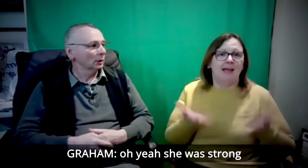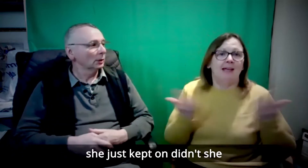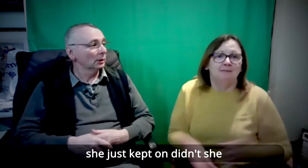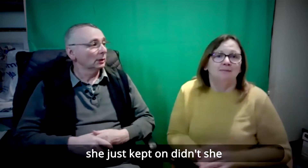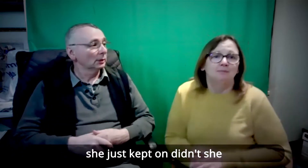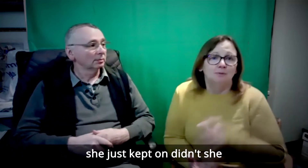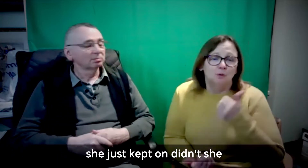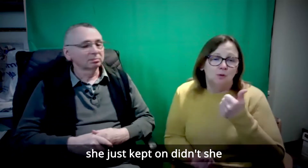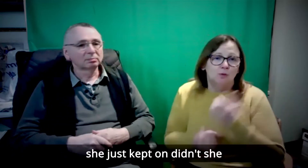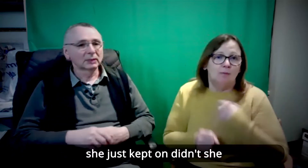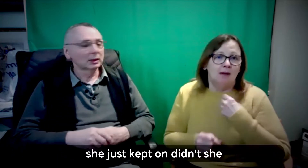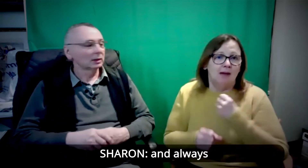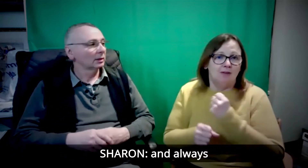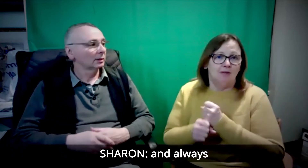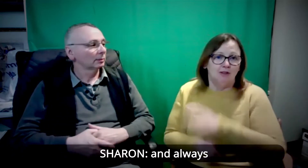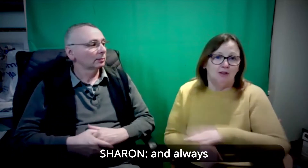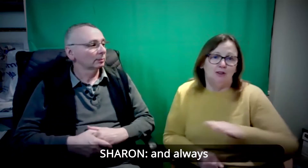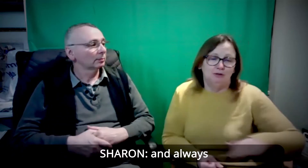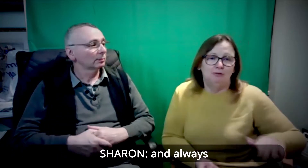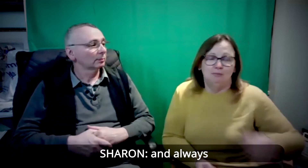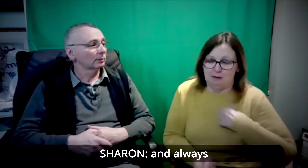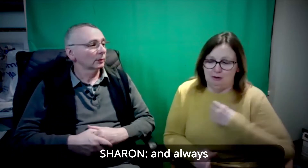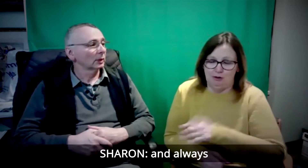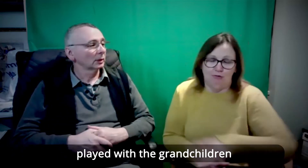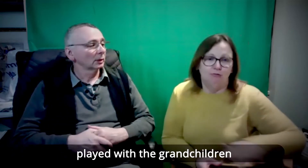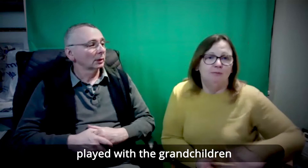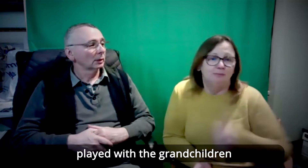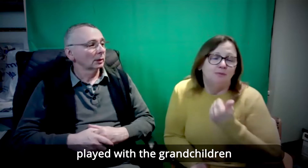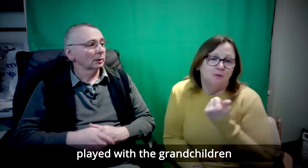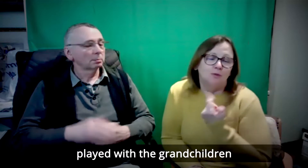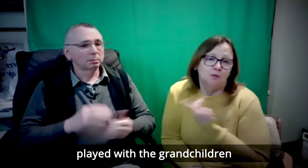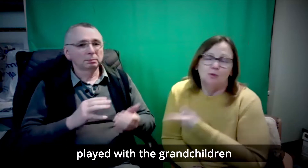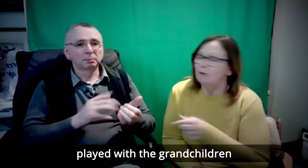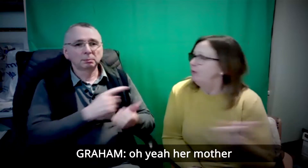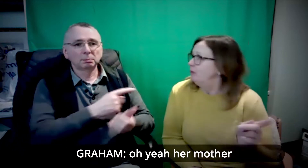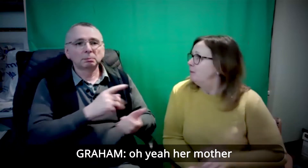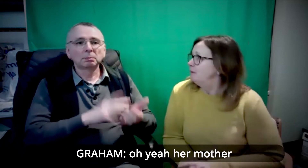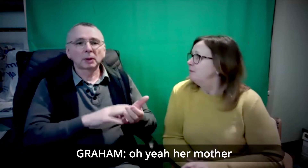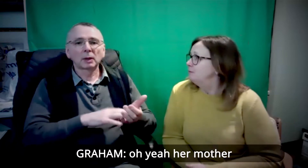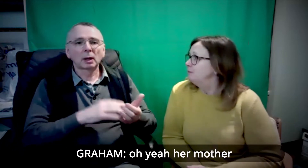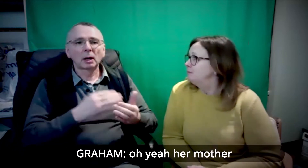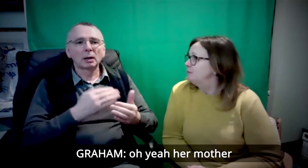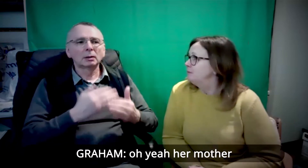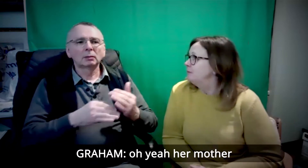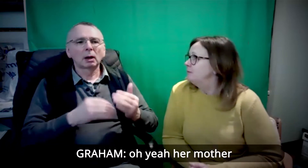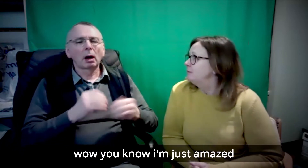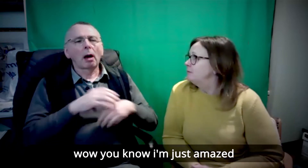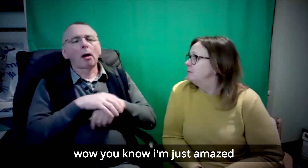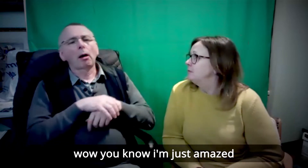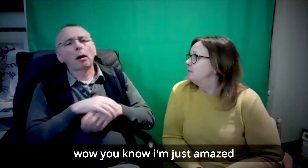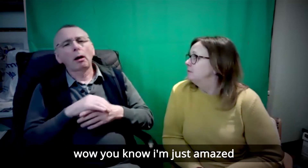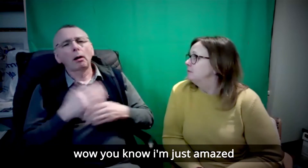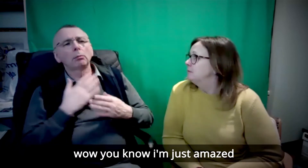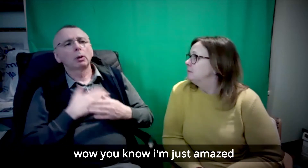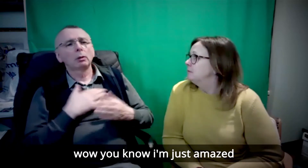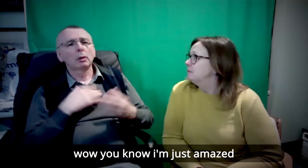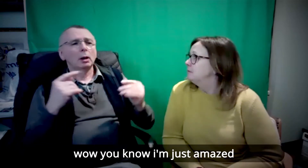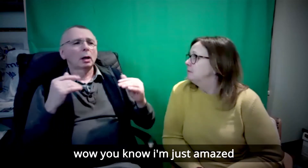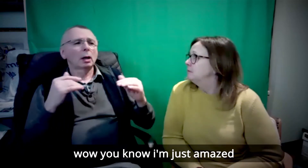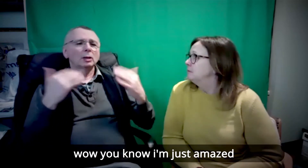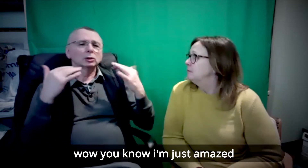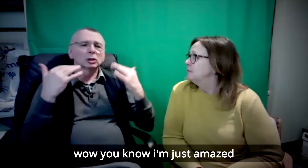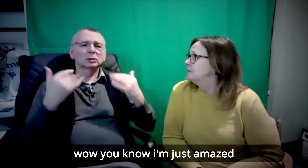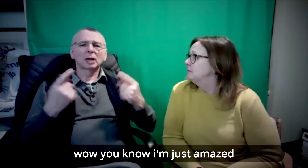was strong. She just kept on, didn't she? And played with the grandchildren. Oh yeah, her mother, wow. You